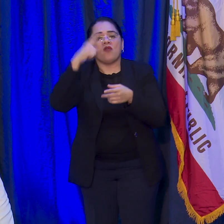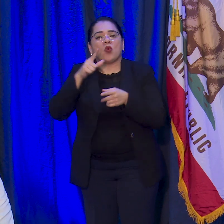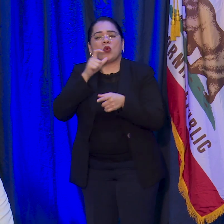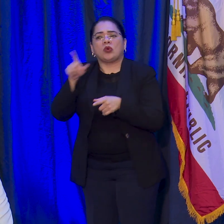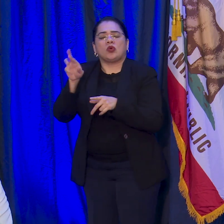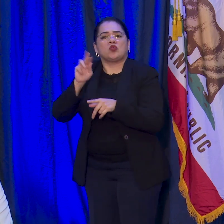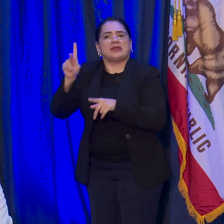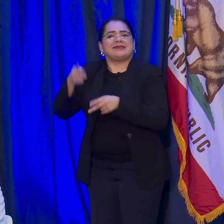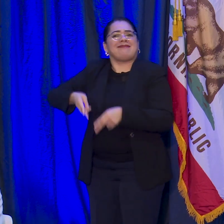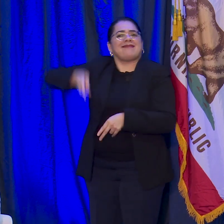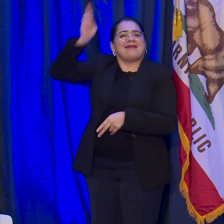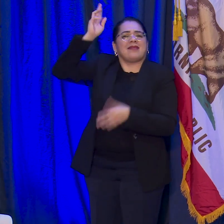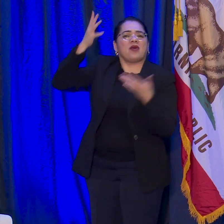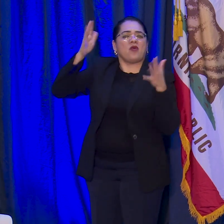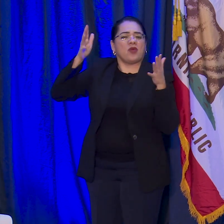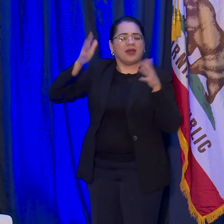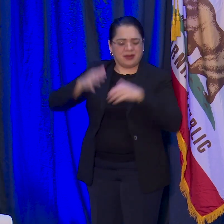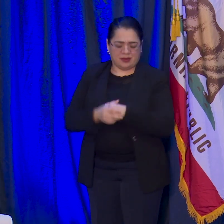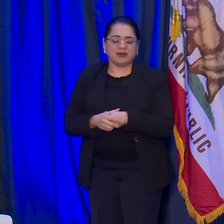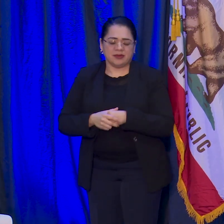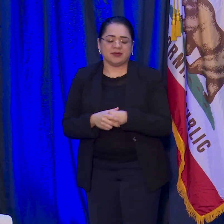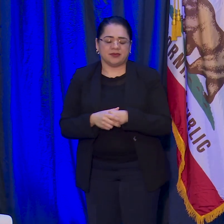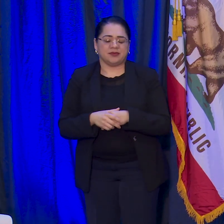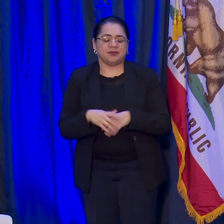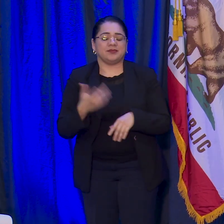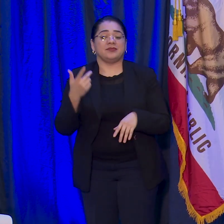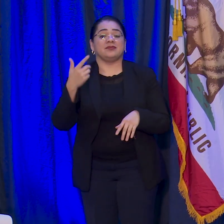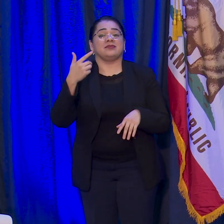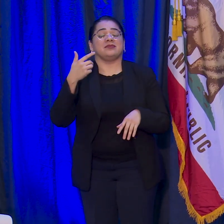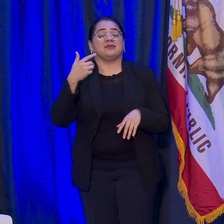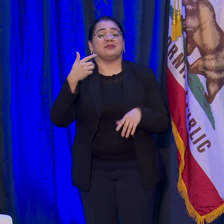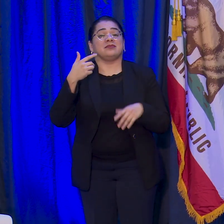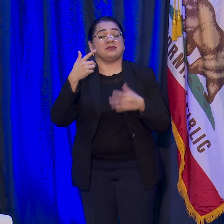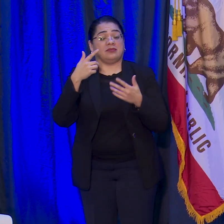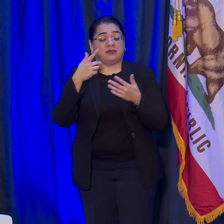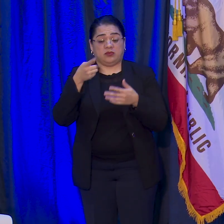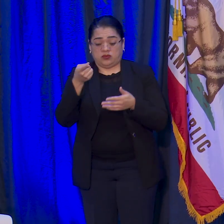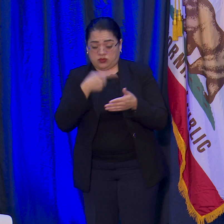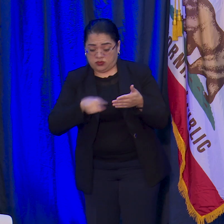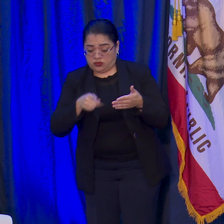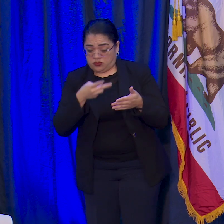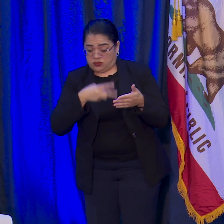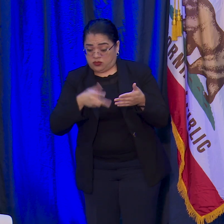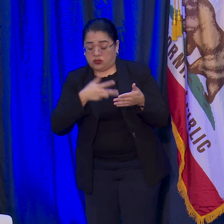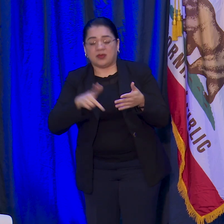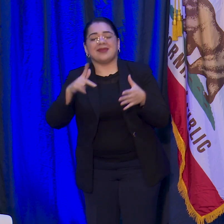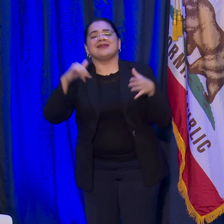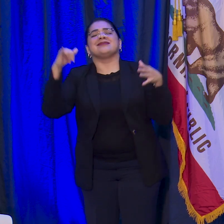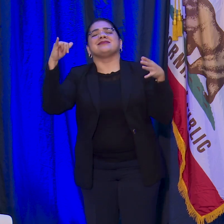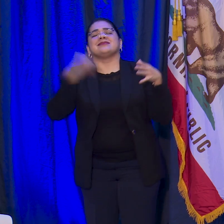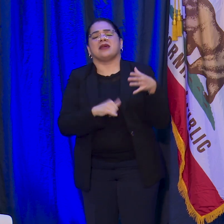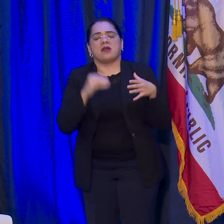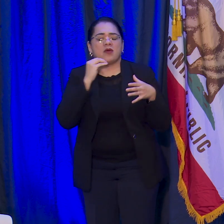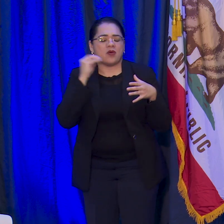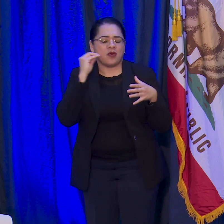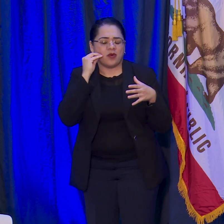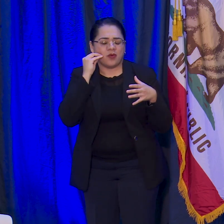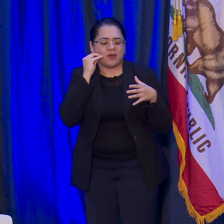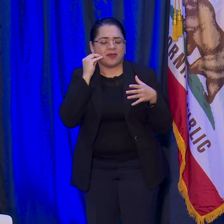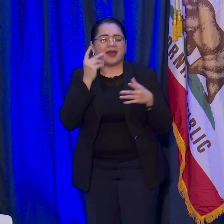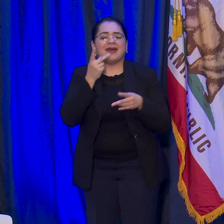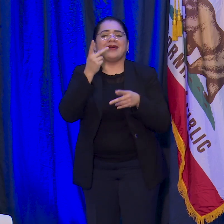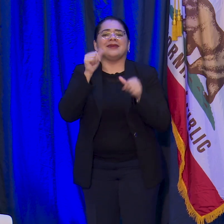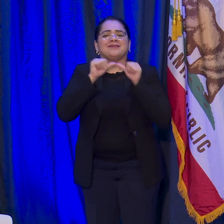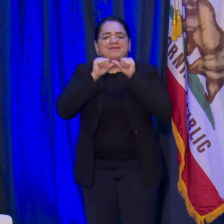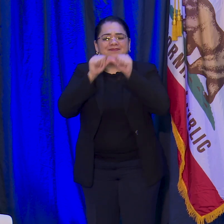3 weeks, we are either going to stay home try our best to stay healthy and social